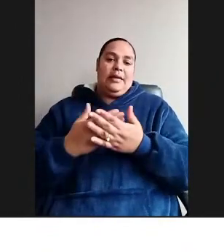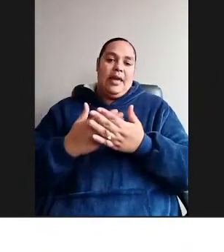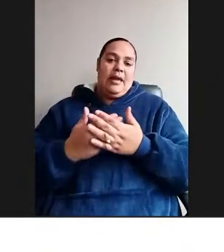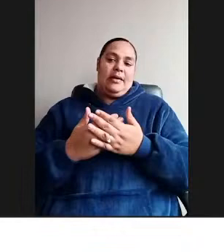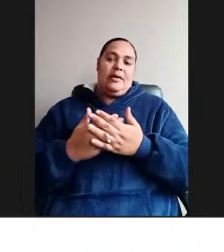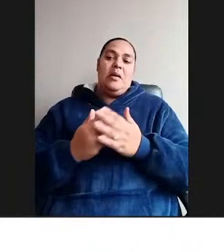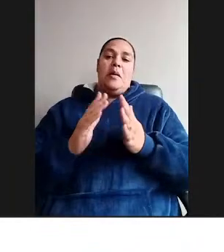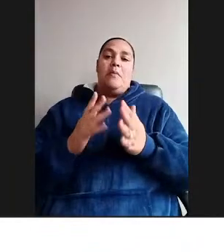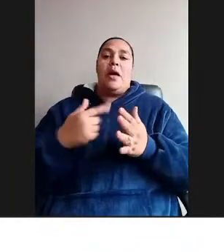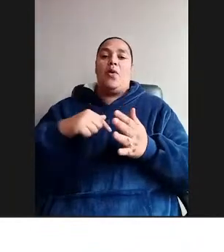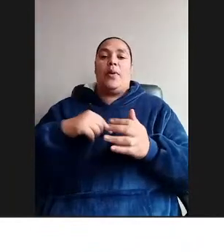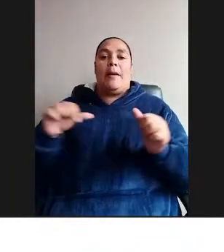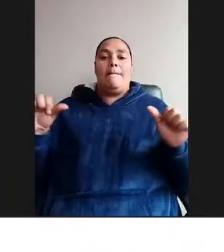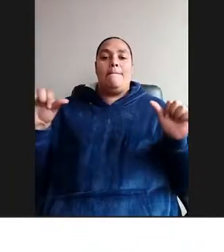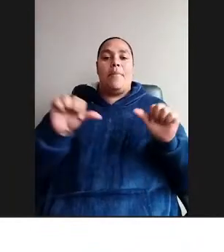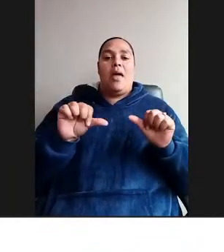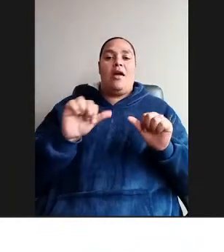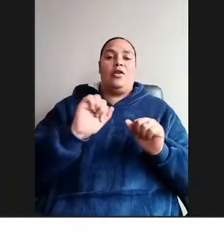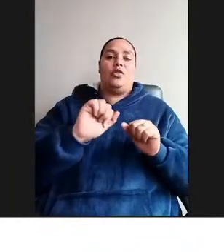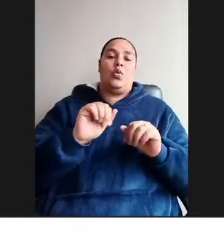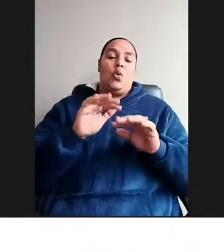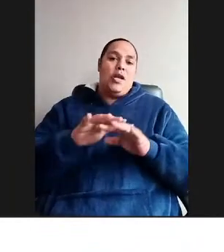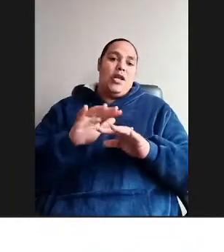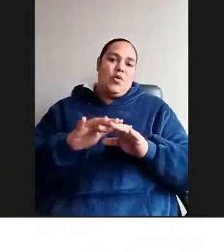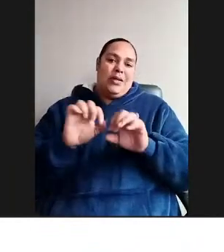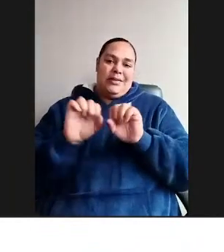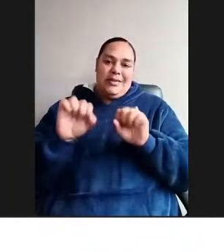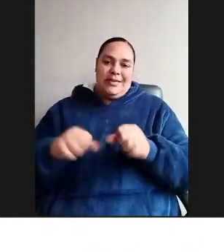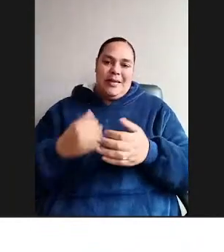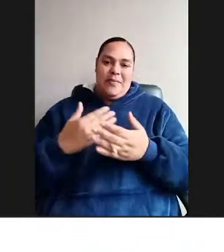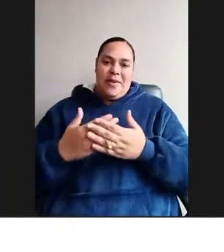back onto the network. That is